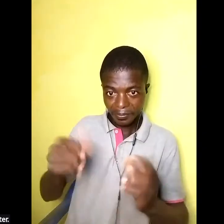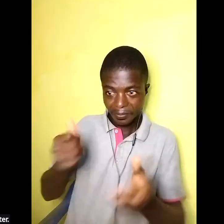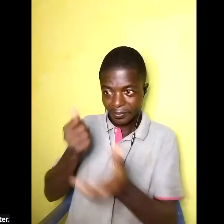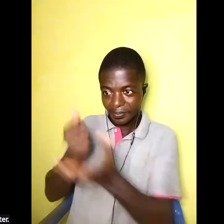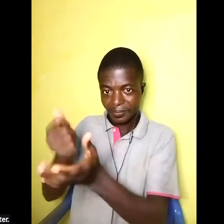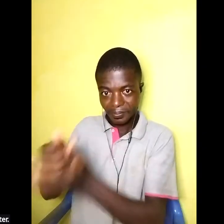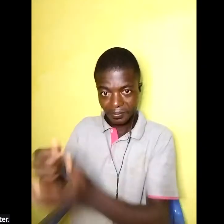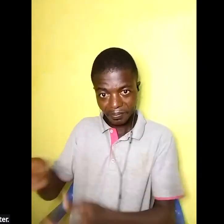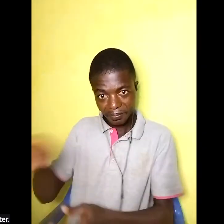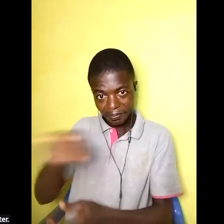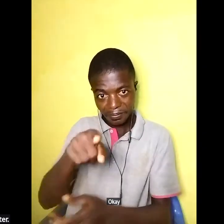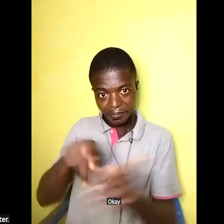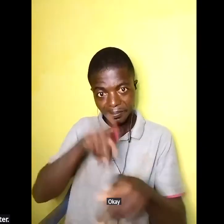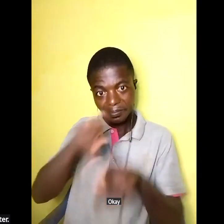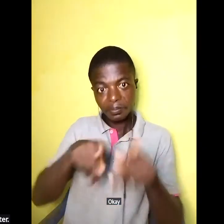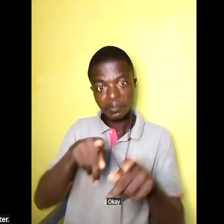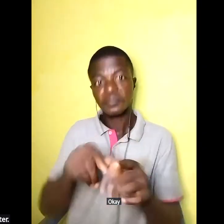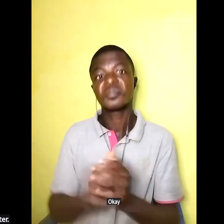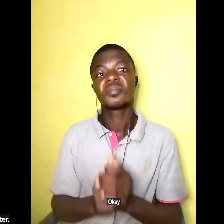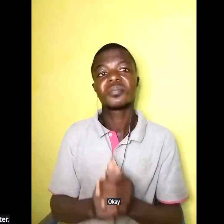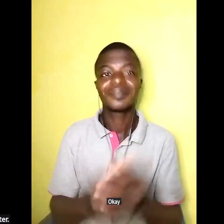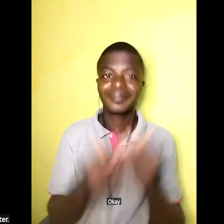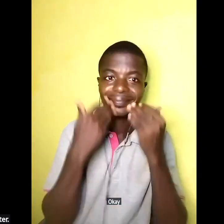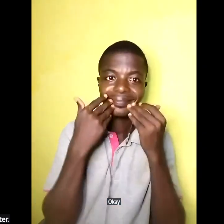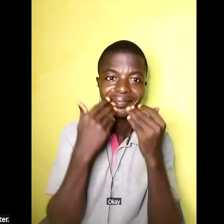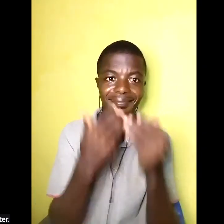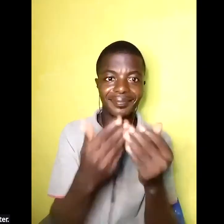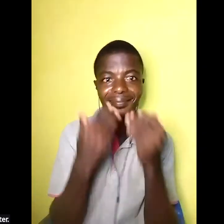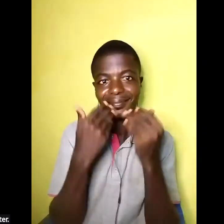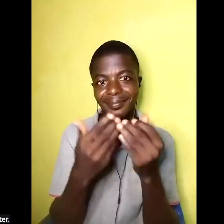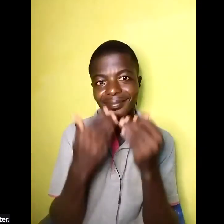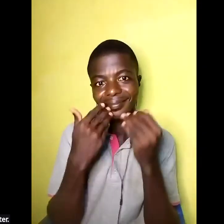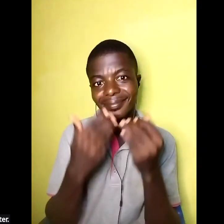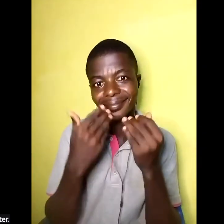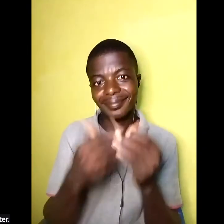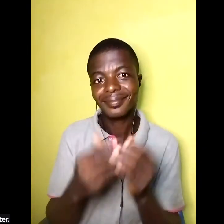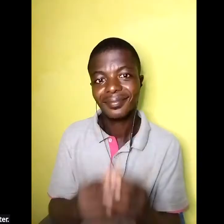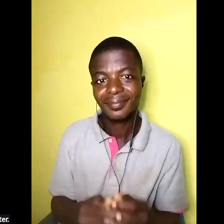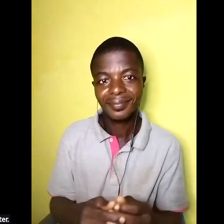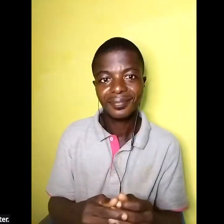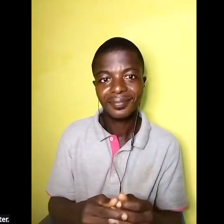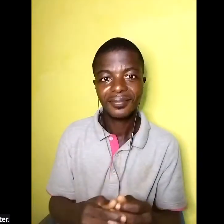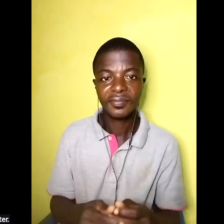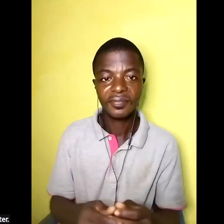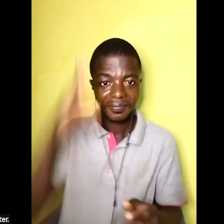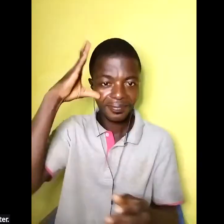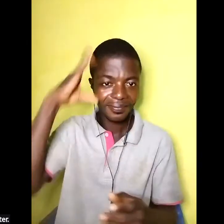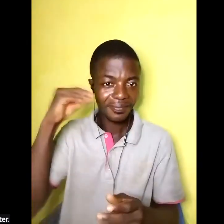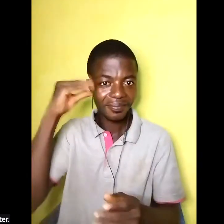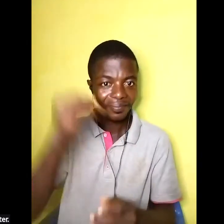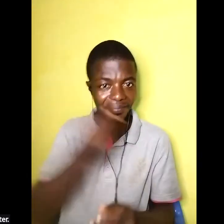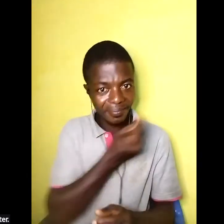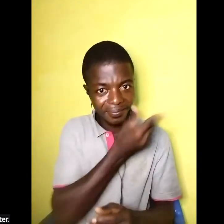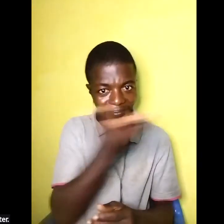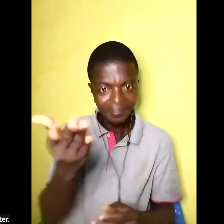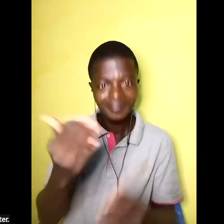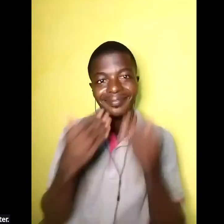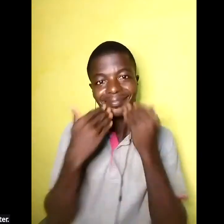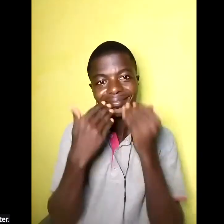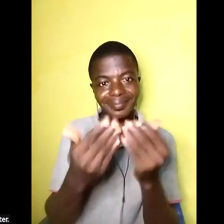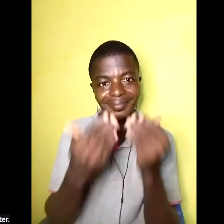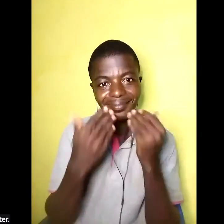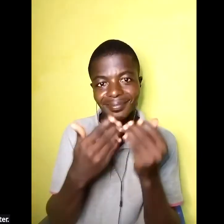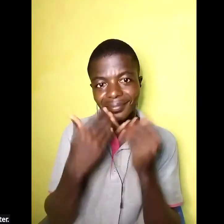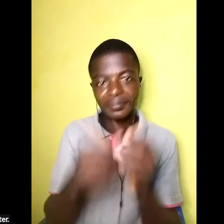things. Okay, thank you first of all for sharing your experience with us. And I